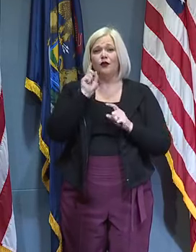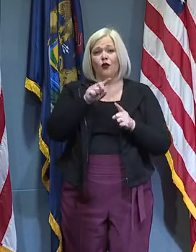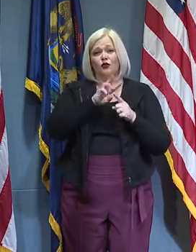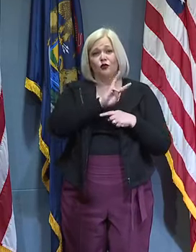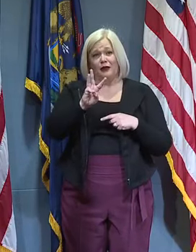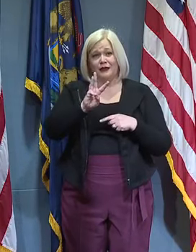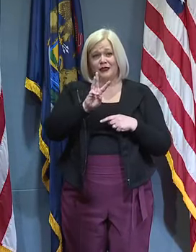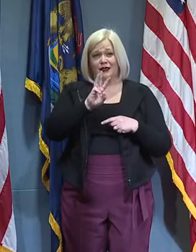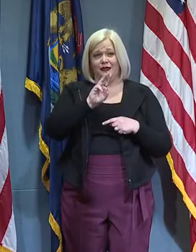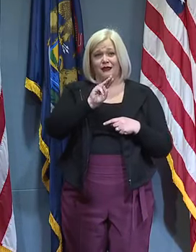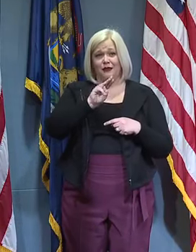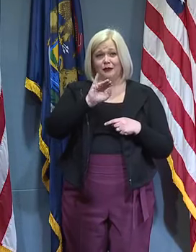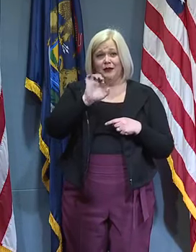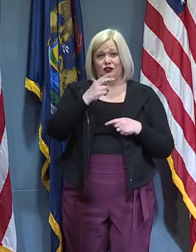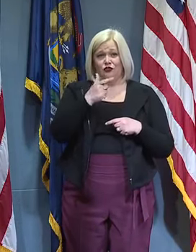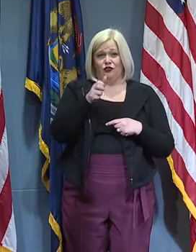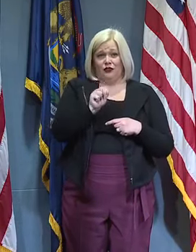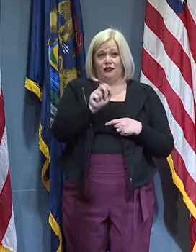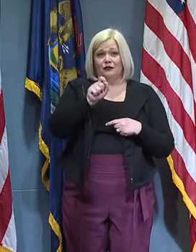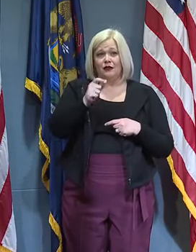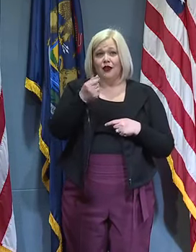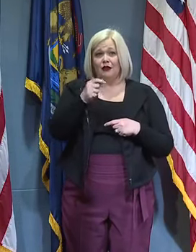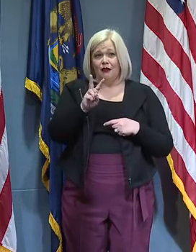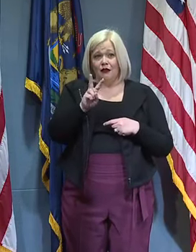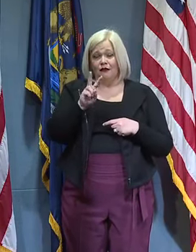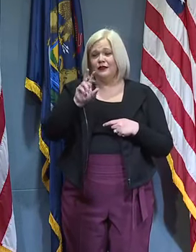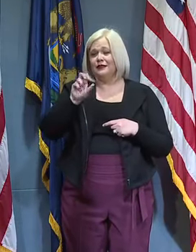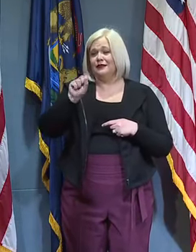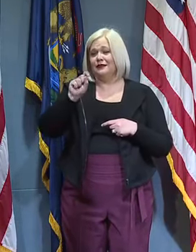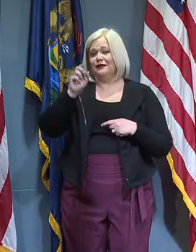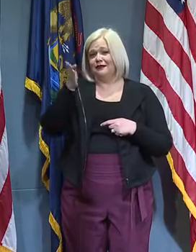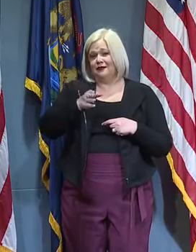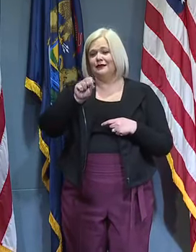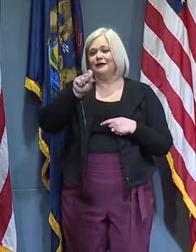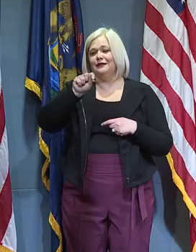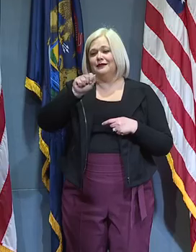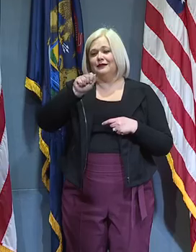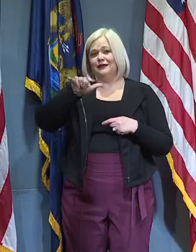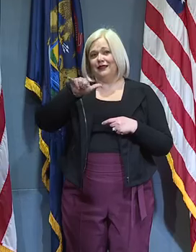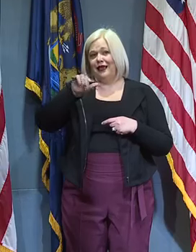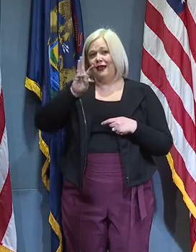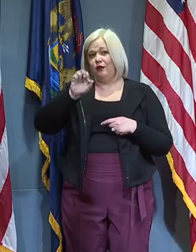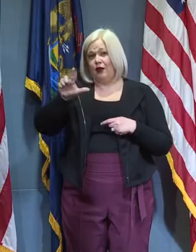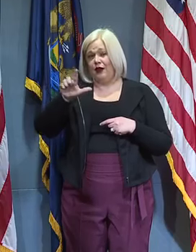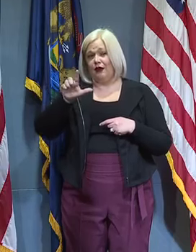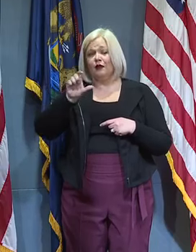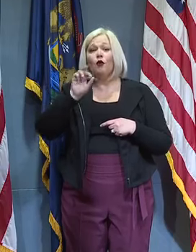michigan.gov/staywell. Or you can text the word RESTORE to